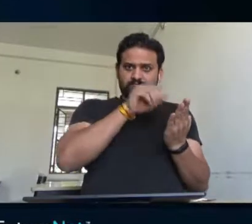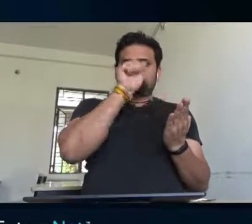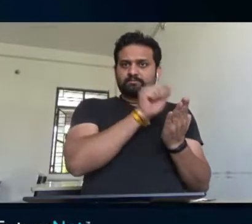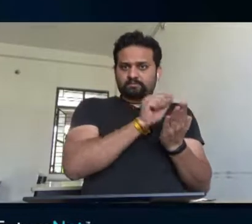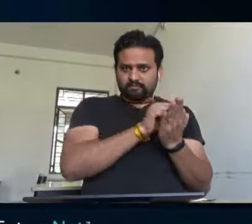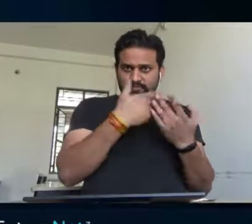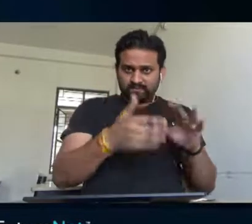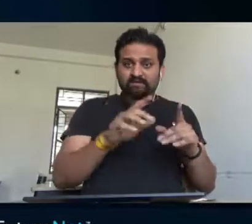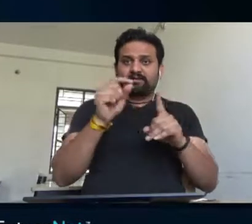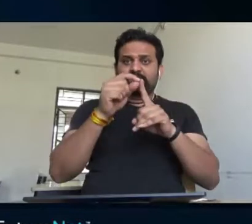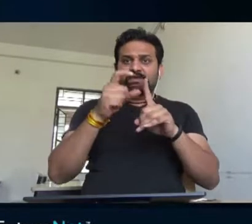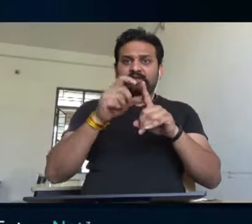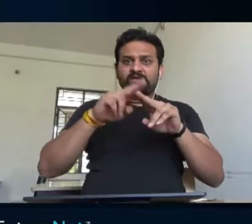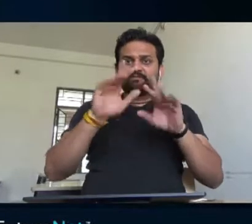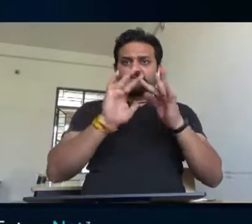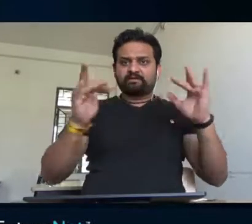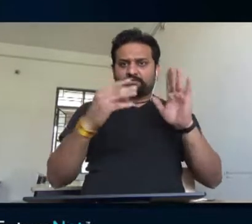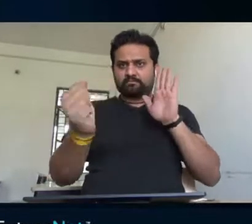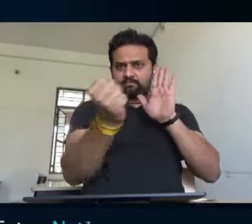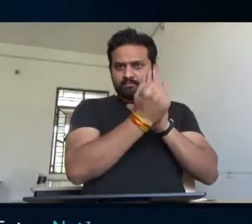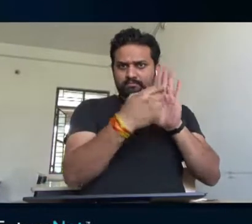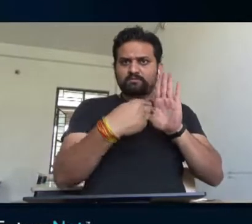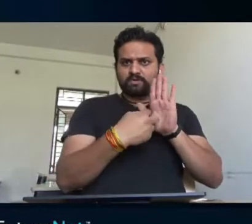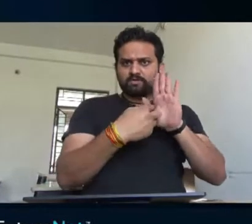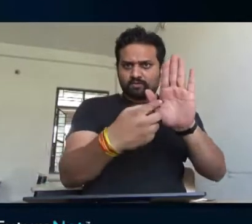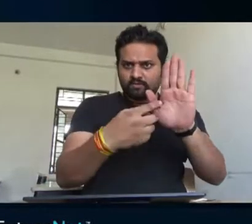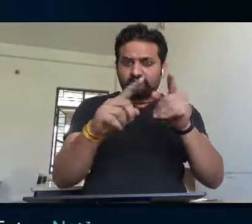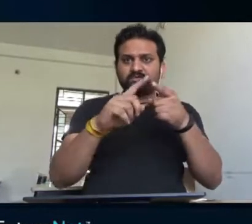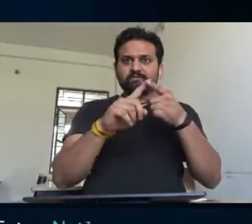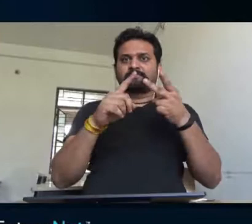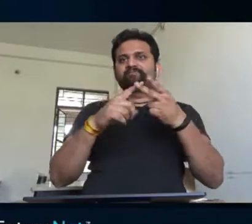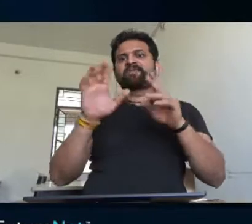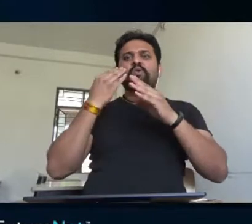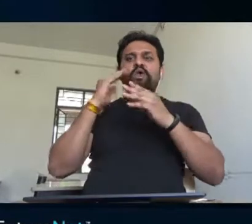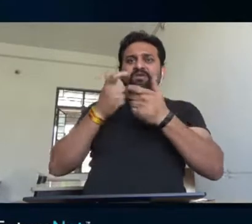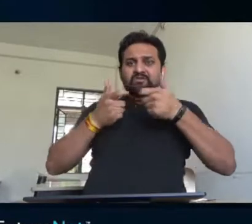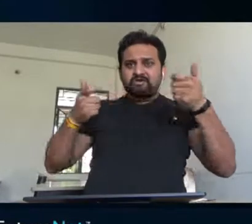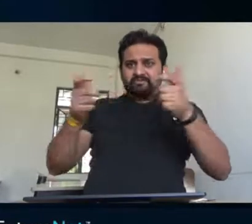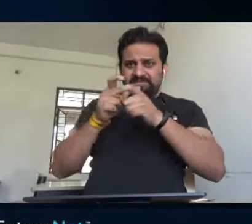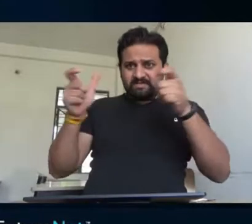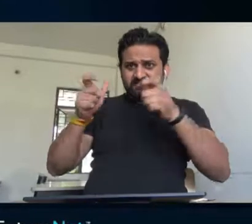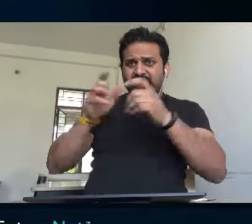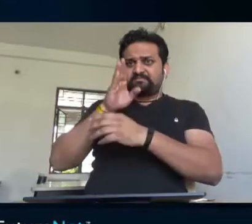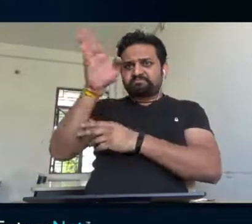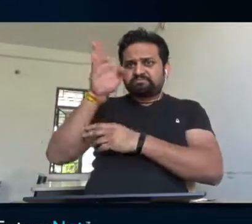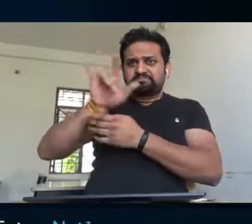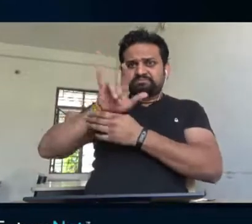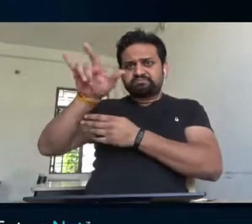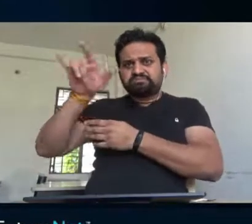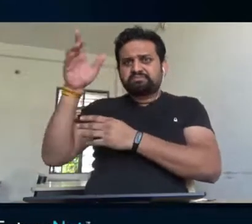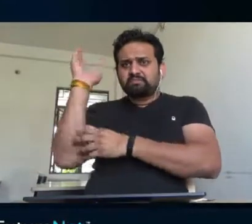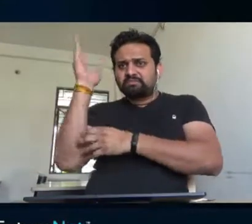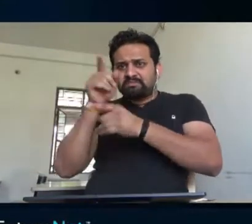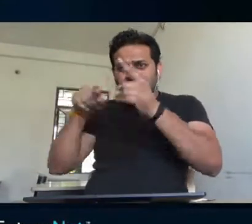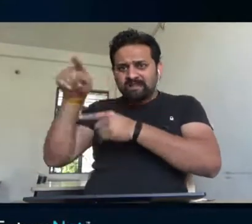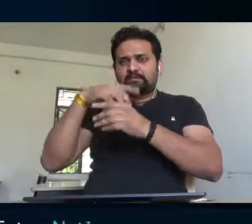as a PDF online, but always to these big conventions shortly before these big